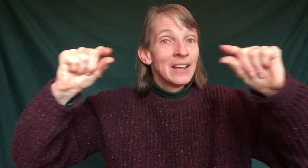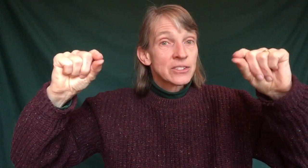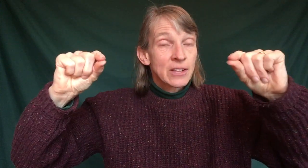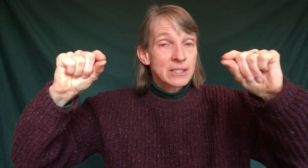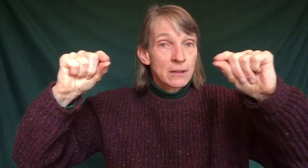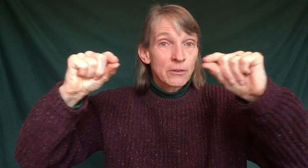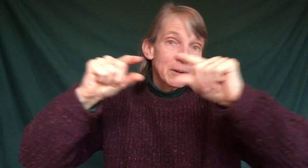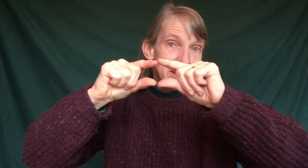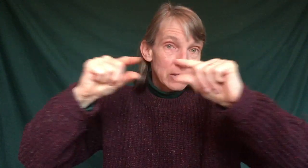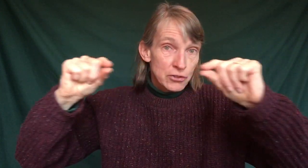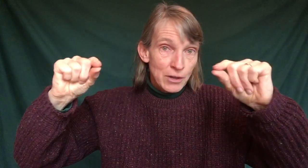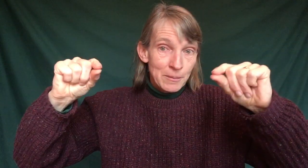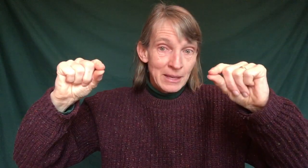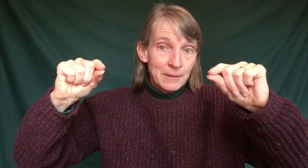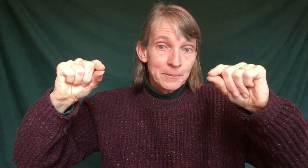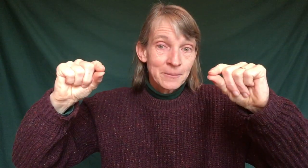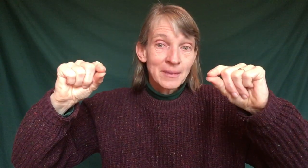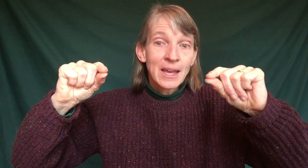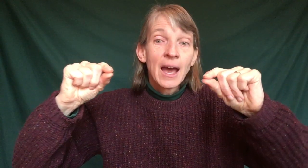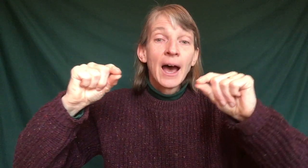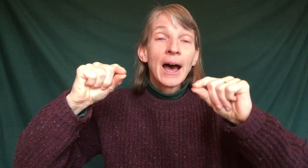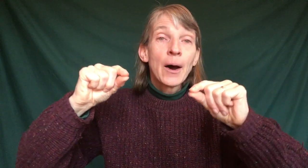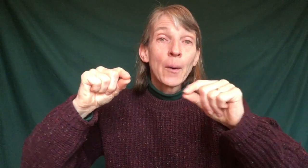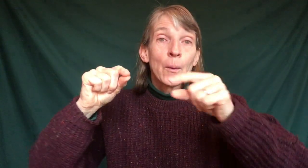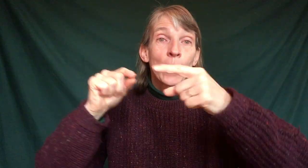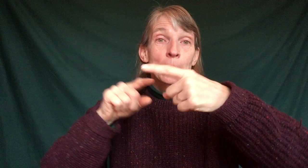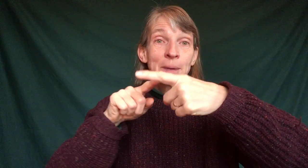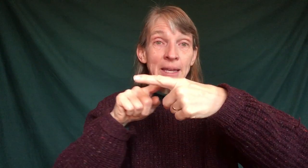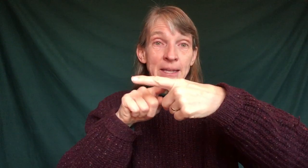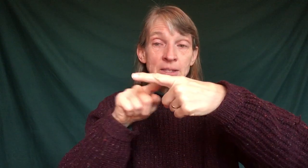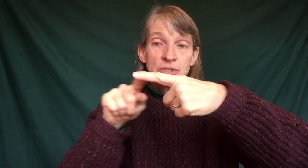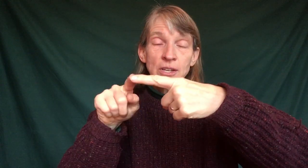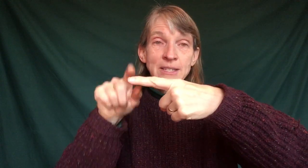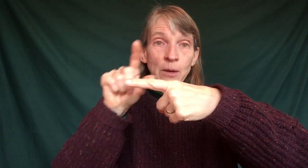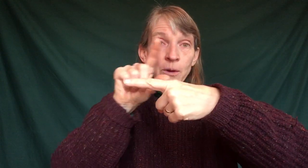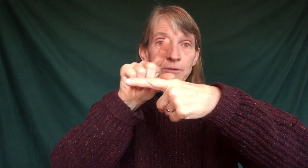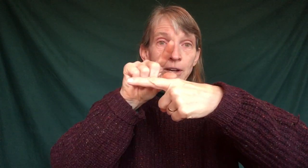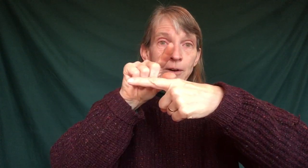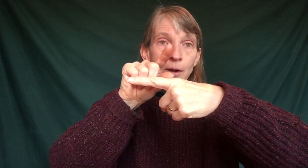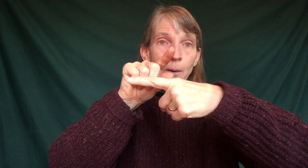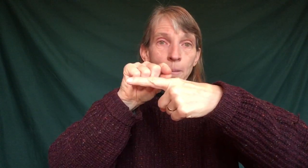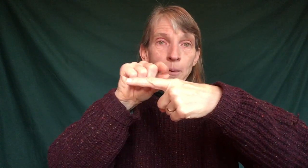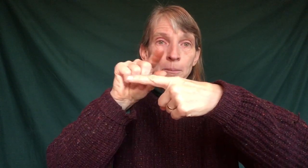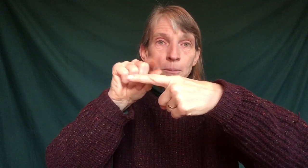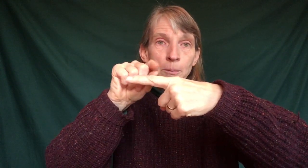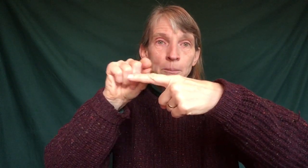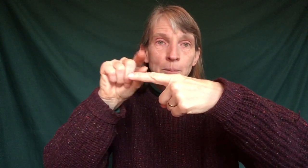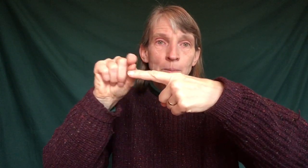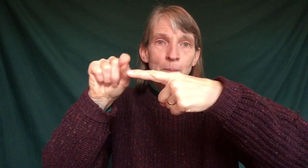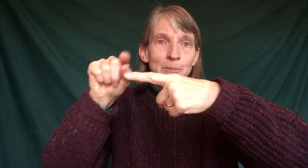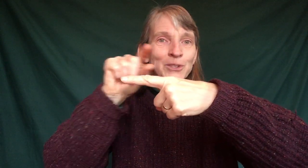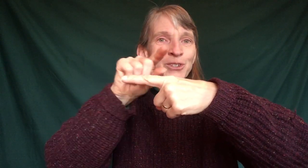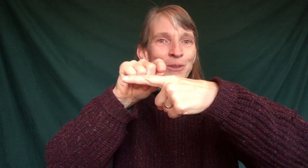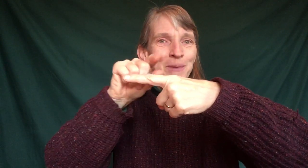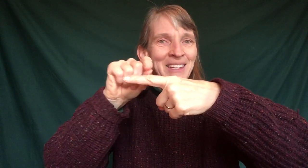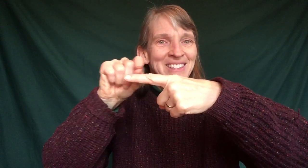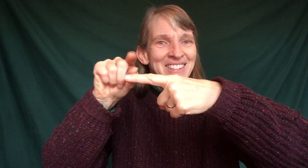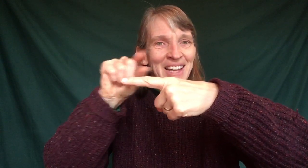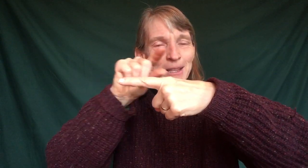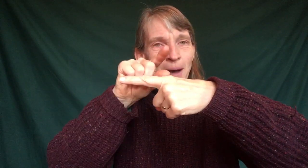So that's a green bean or string bean. Or peas, you can take one finger and go boop, boop, boop, boop to show the peas inside the